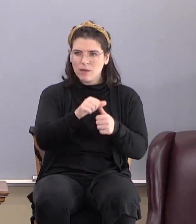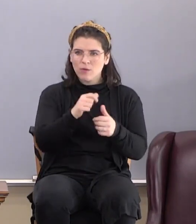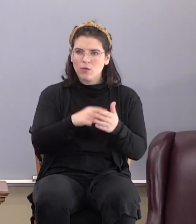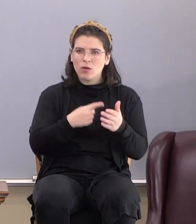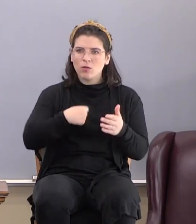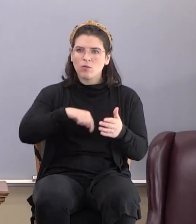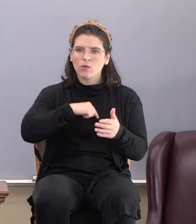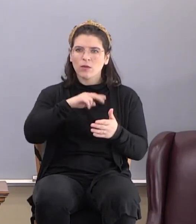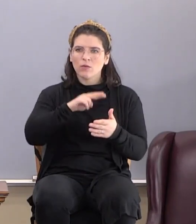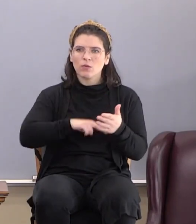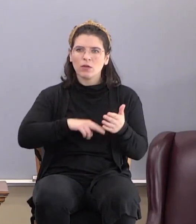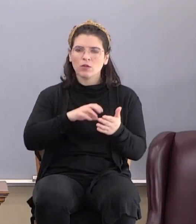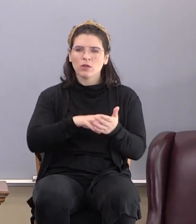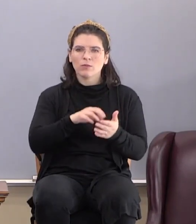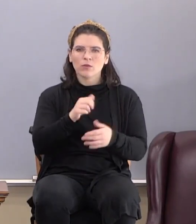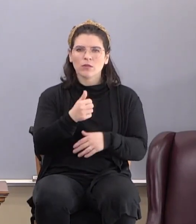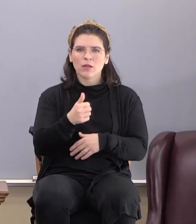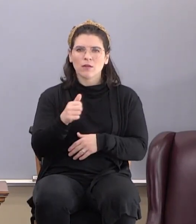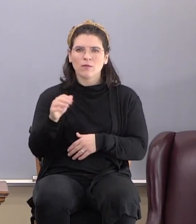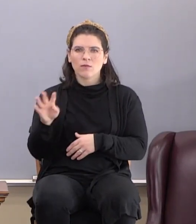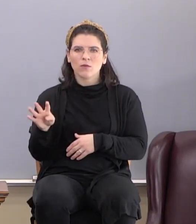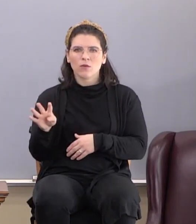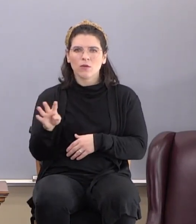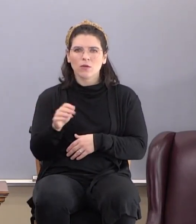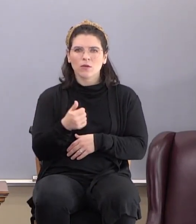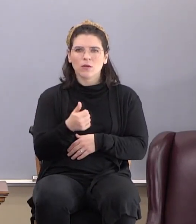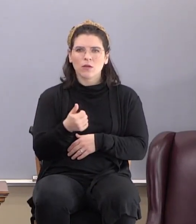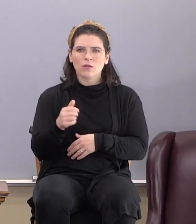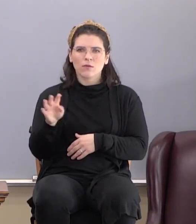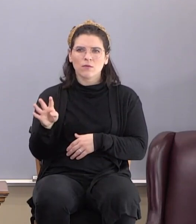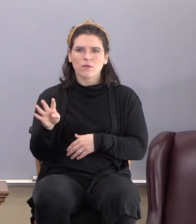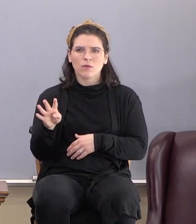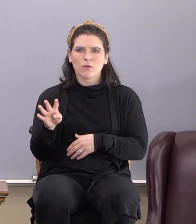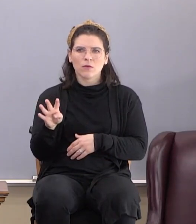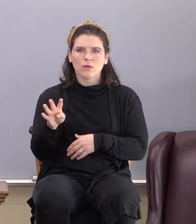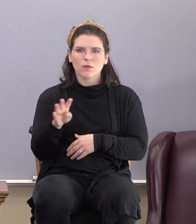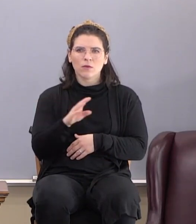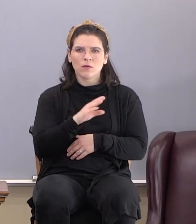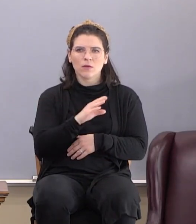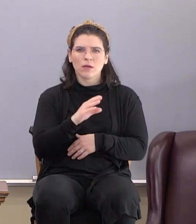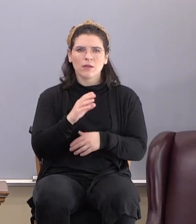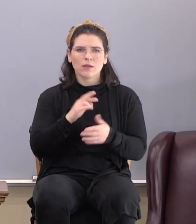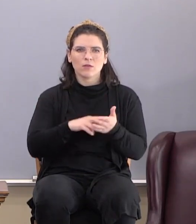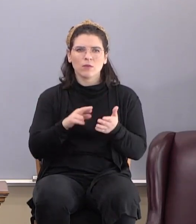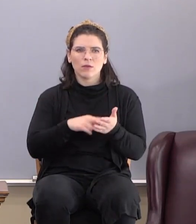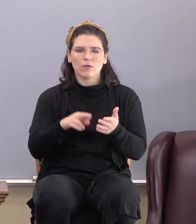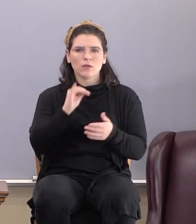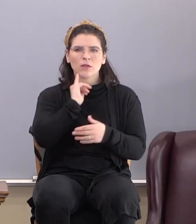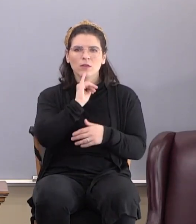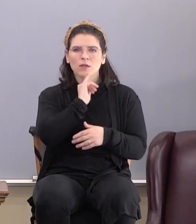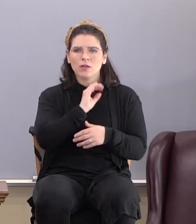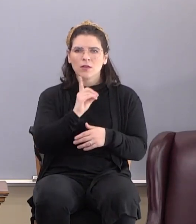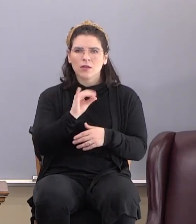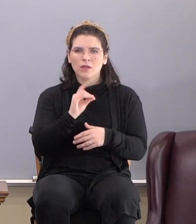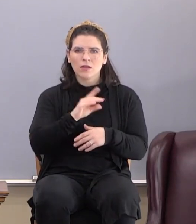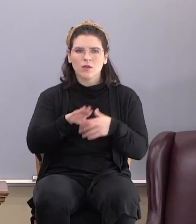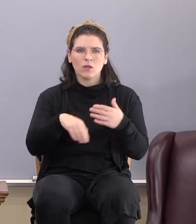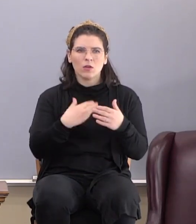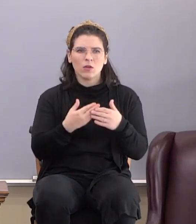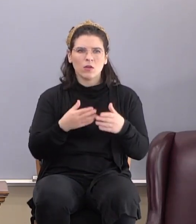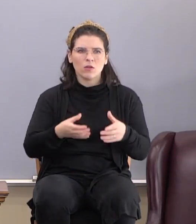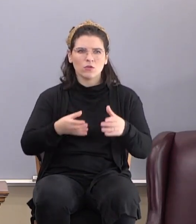in chapter 10, verse 4. Chapter 10, verse 4. And did, this is reference to Israel, and did